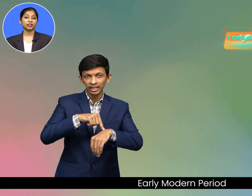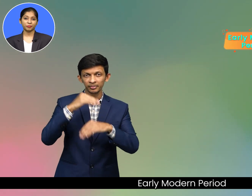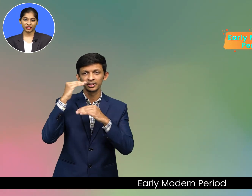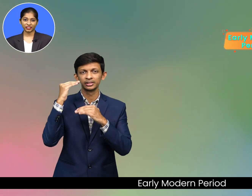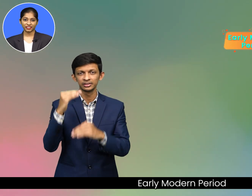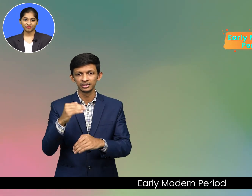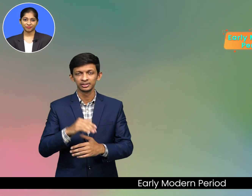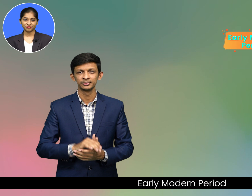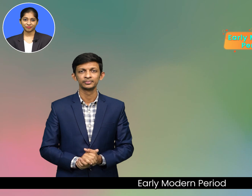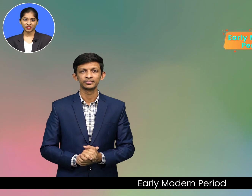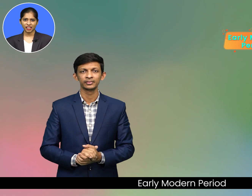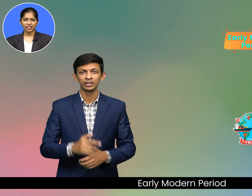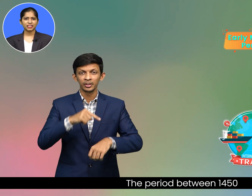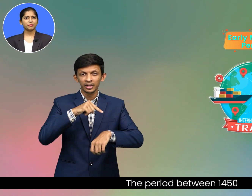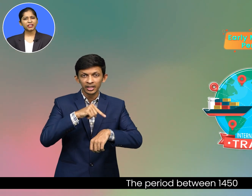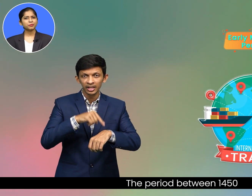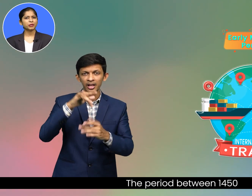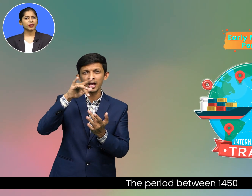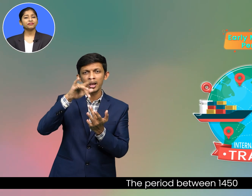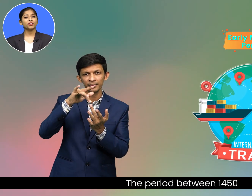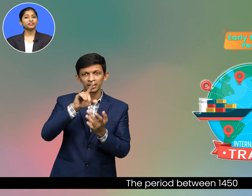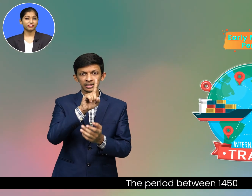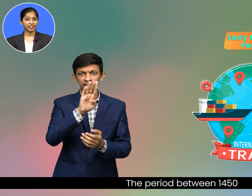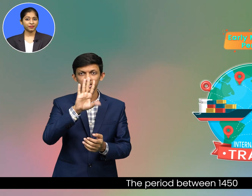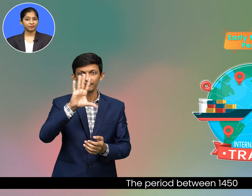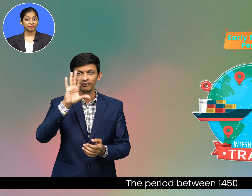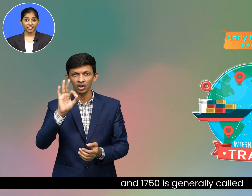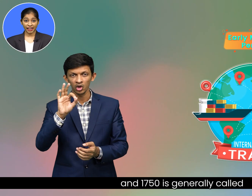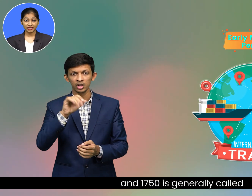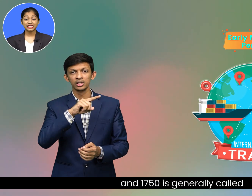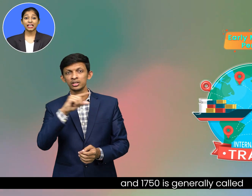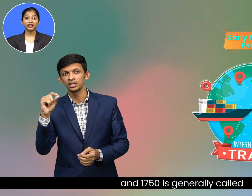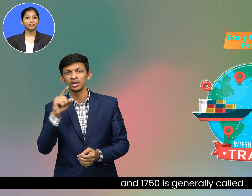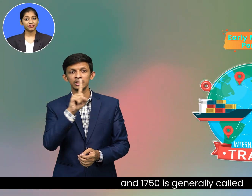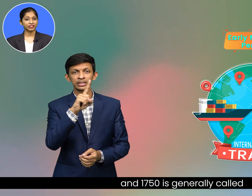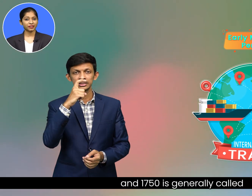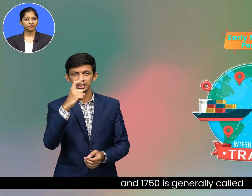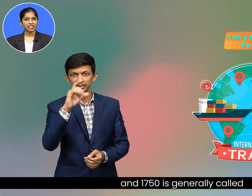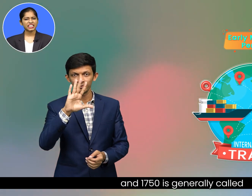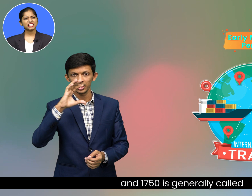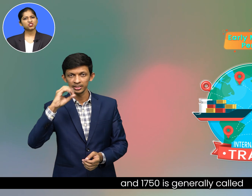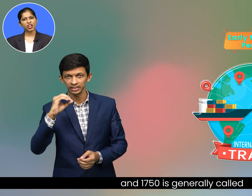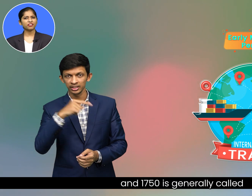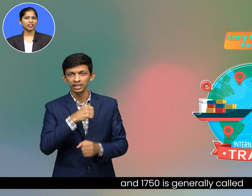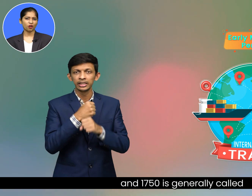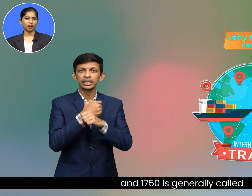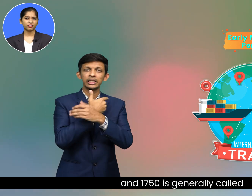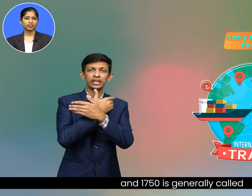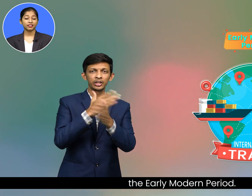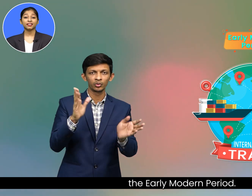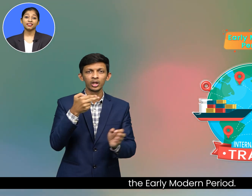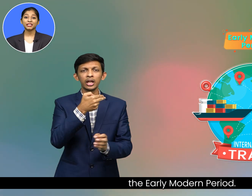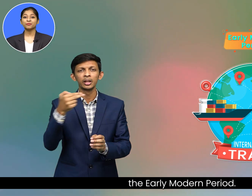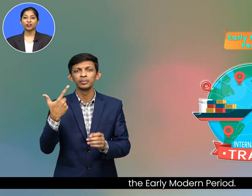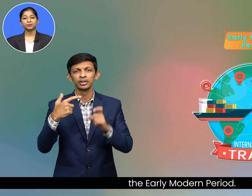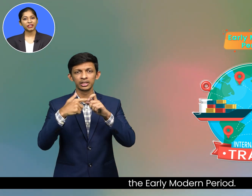Early modern period. The period between 1450 and 1750 is generally called